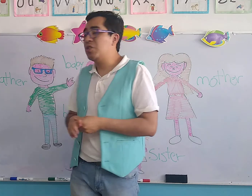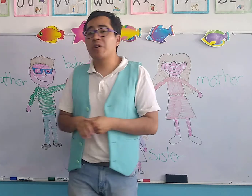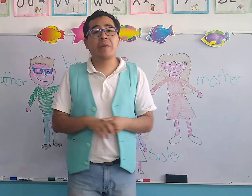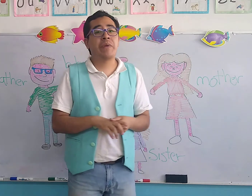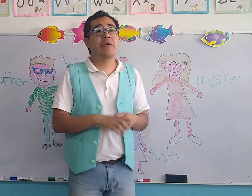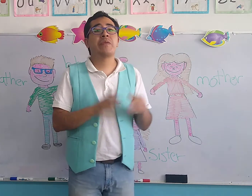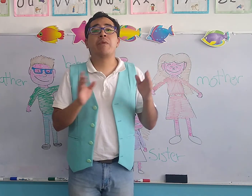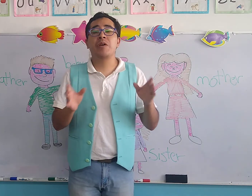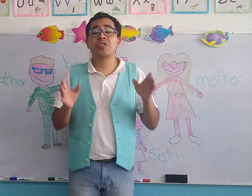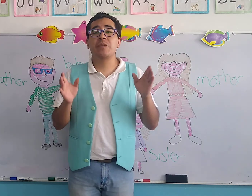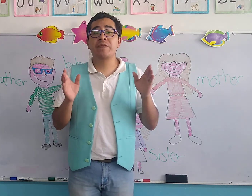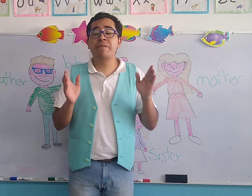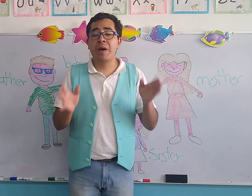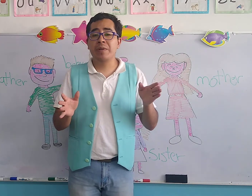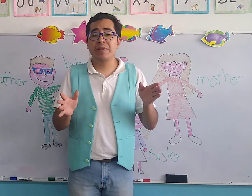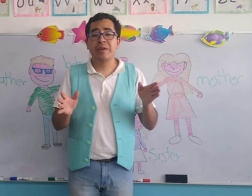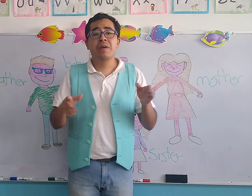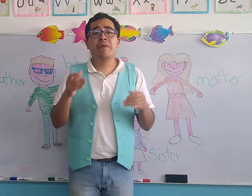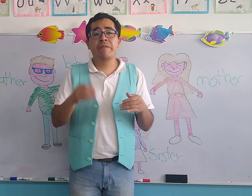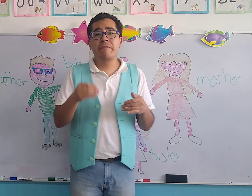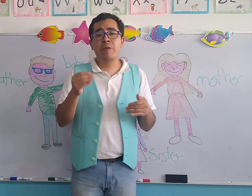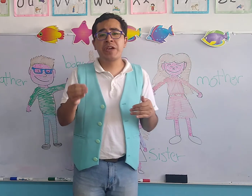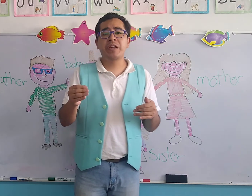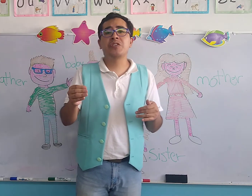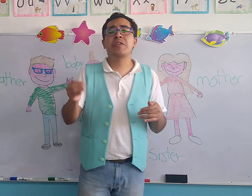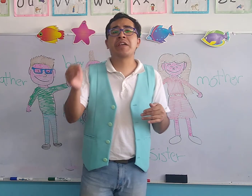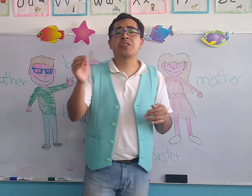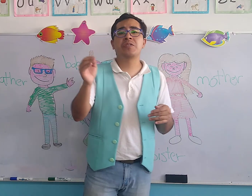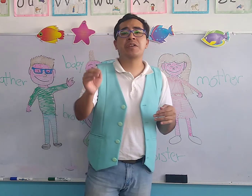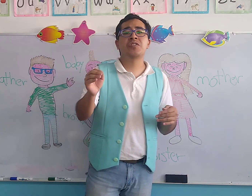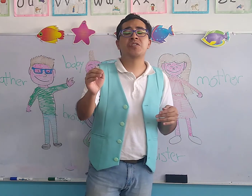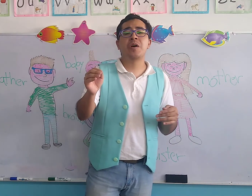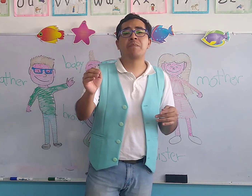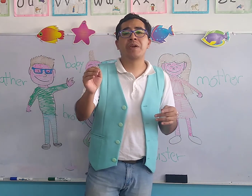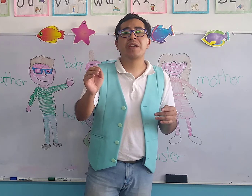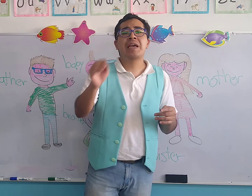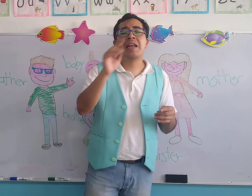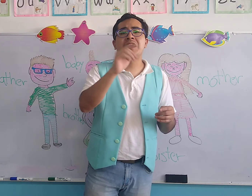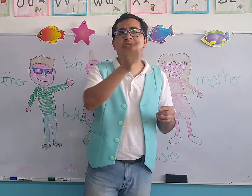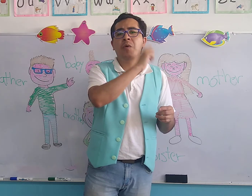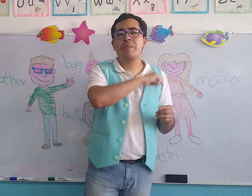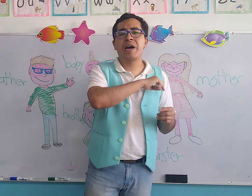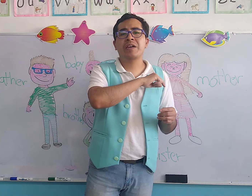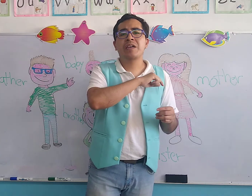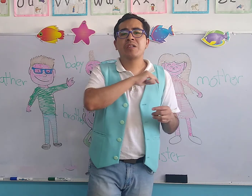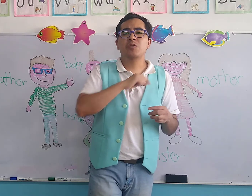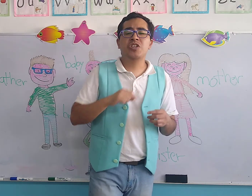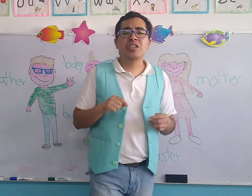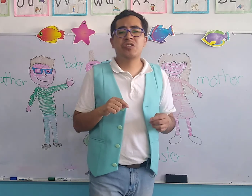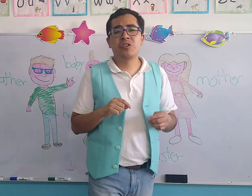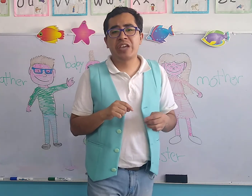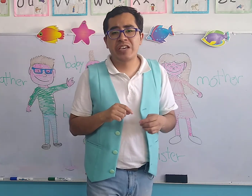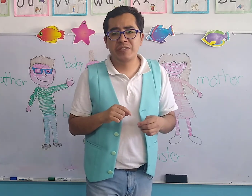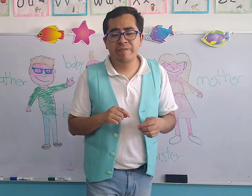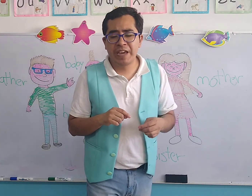talk about parts of the family. Well, before we enter into this topic, let's go back to yesterday's